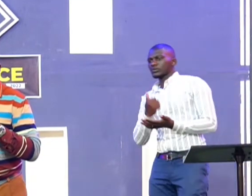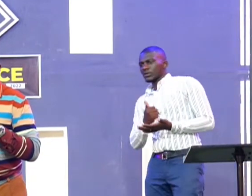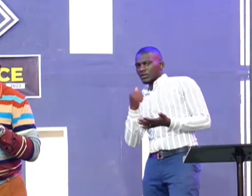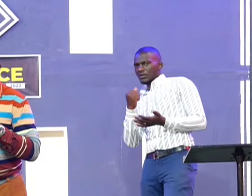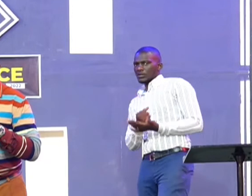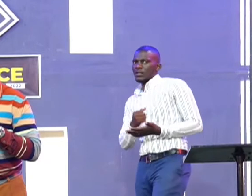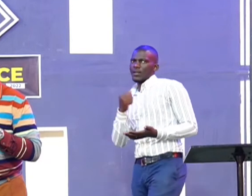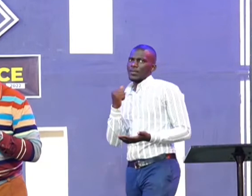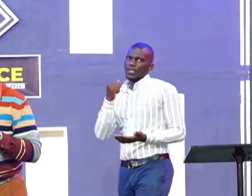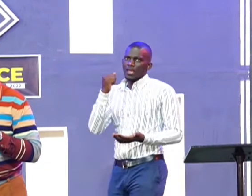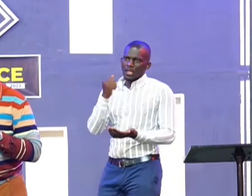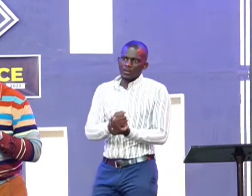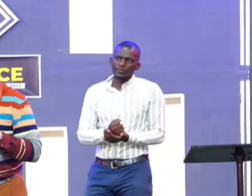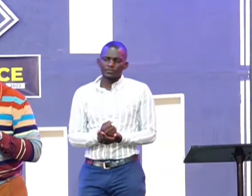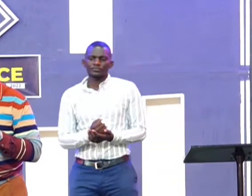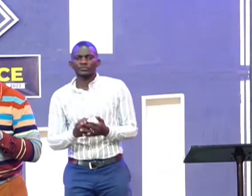Katonda. Amen.